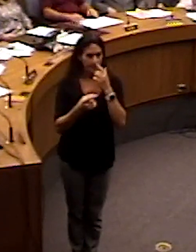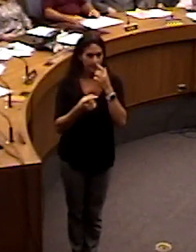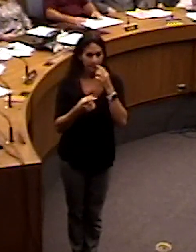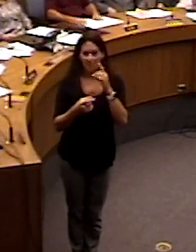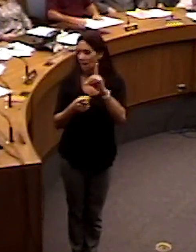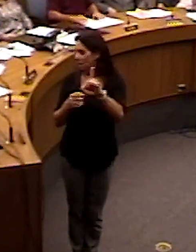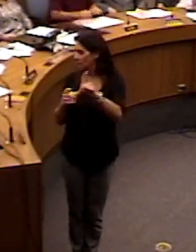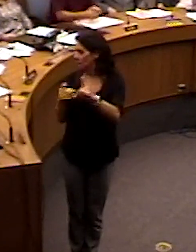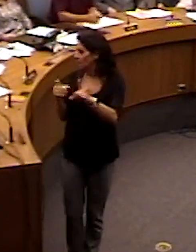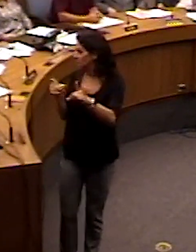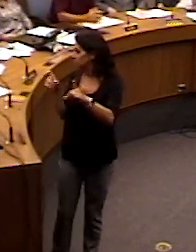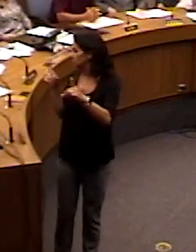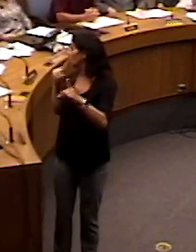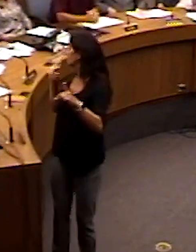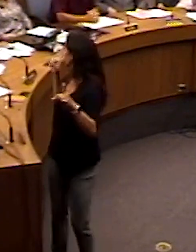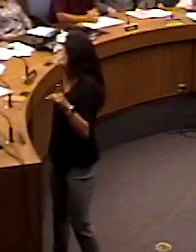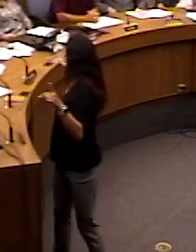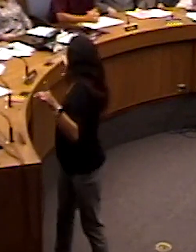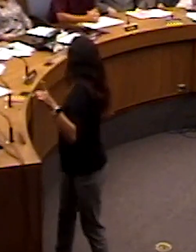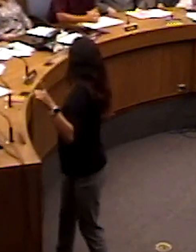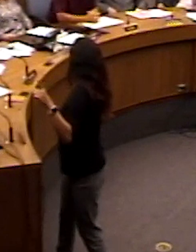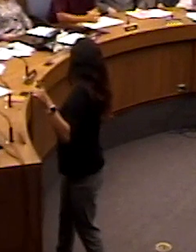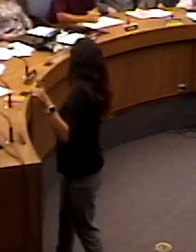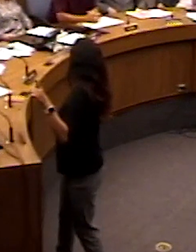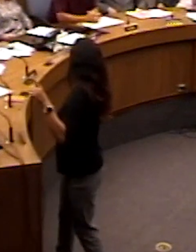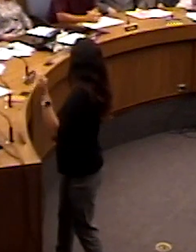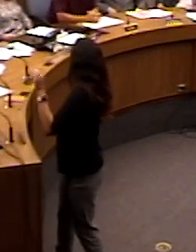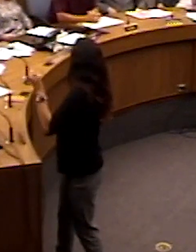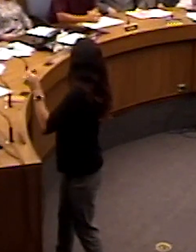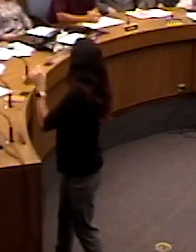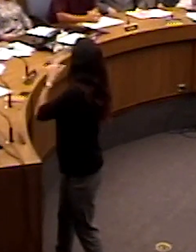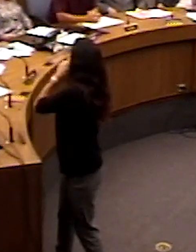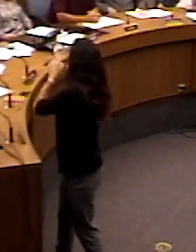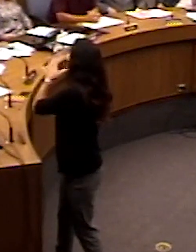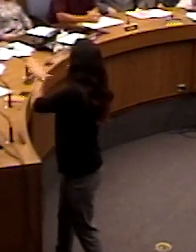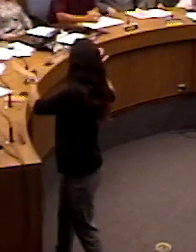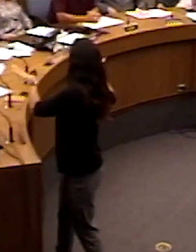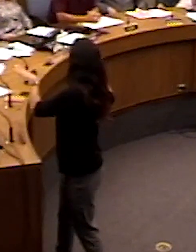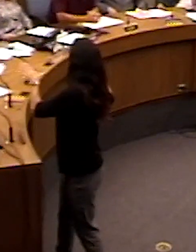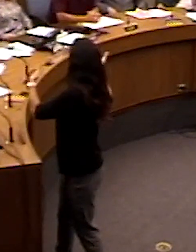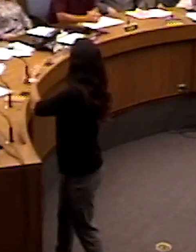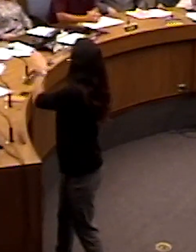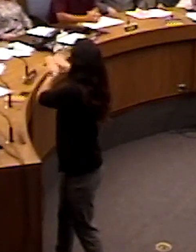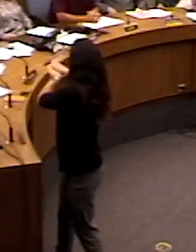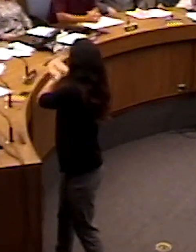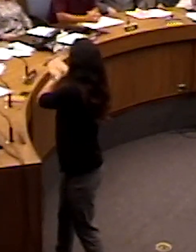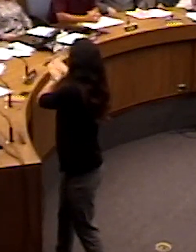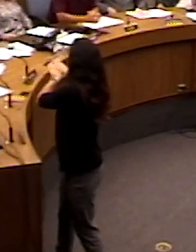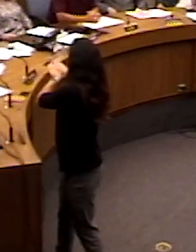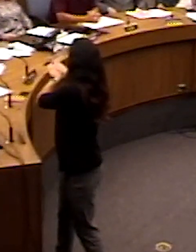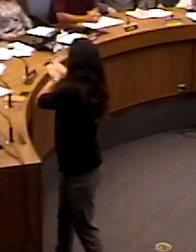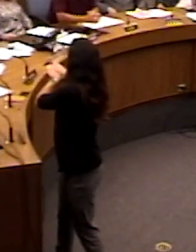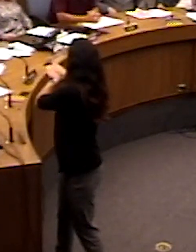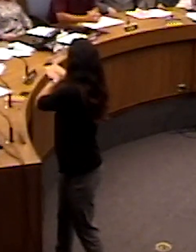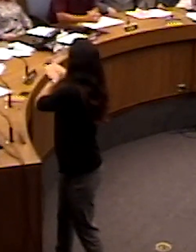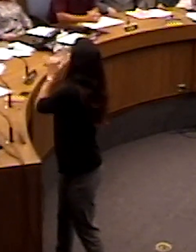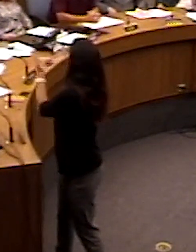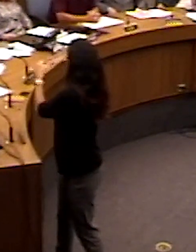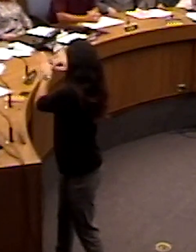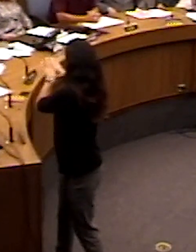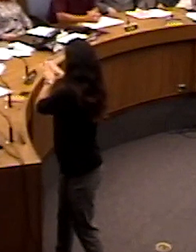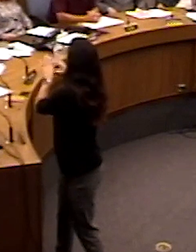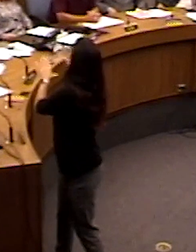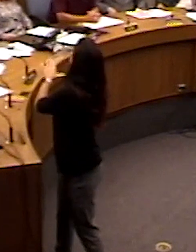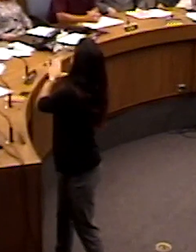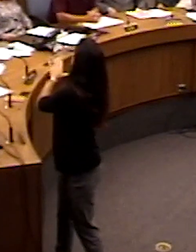Thank you. Hi. Just to our citizens, I want to... Is this still the public part, or have you done... We're done. That's closed. Now